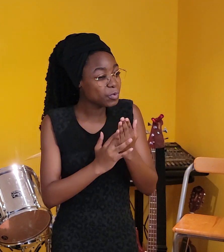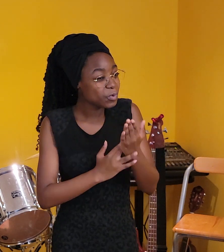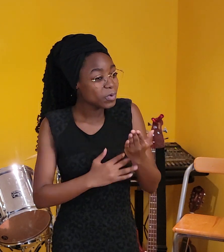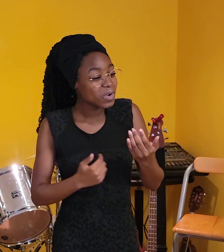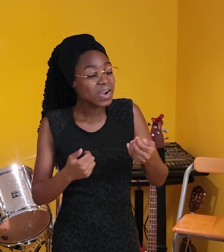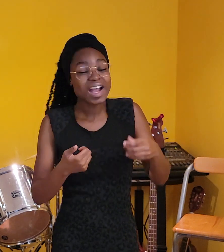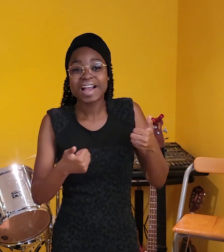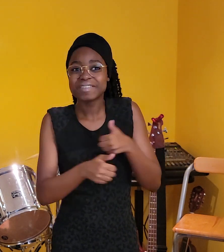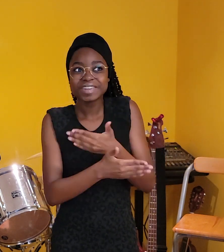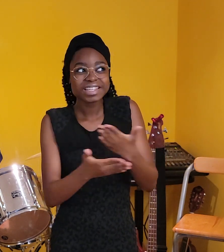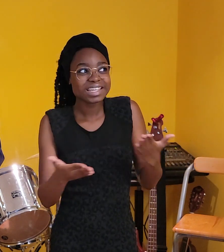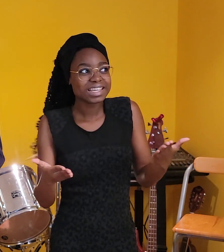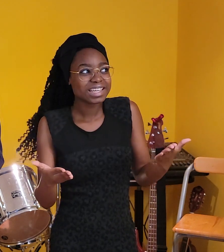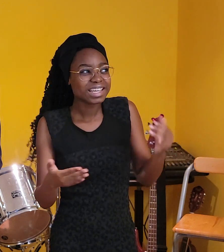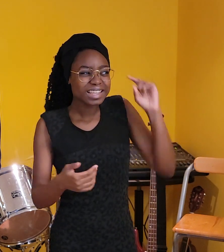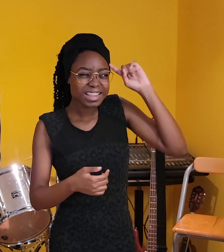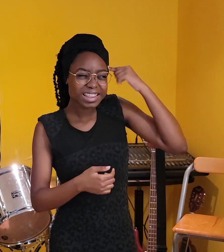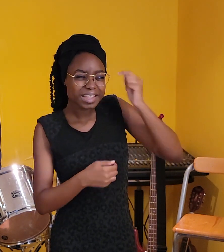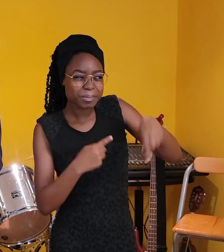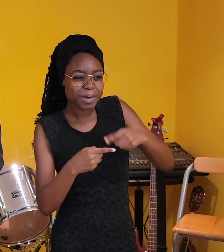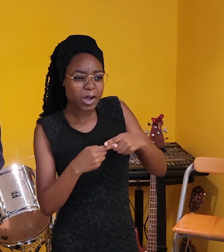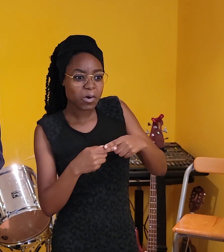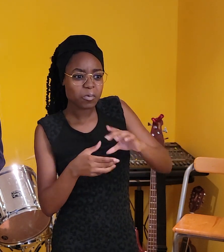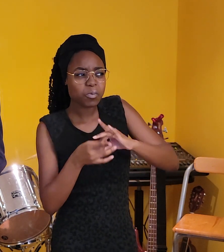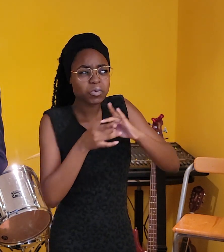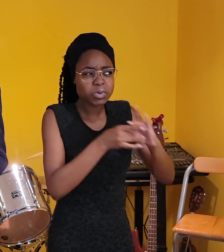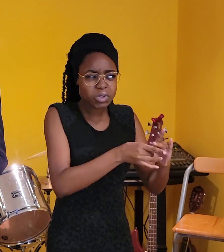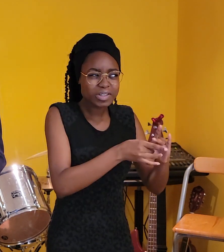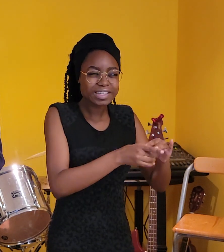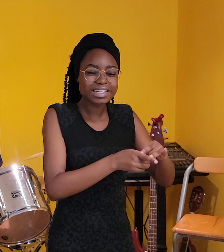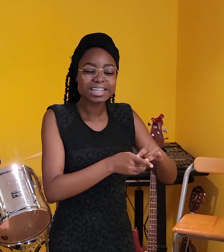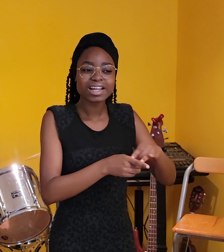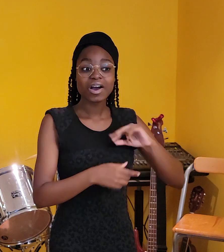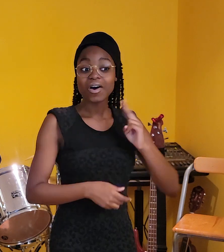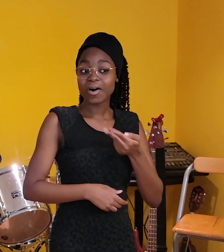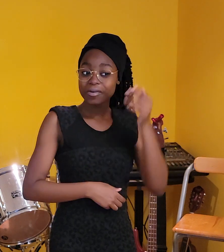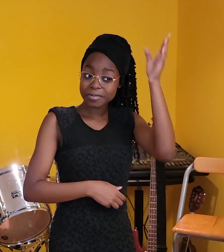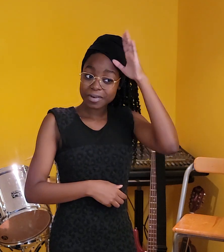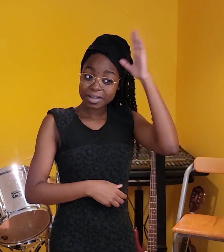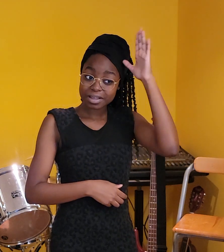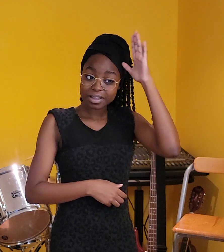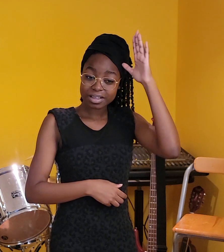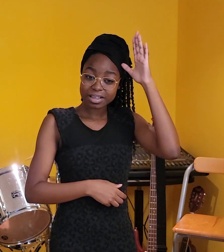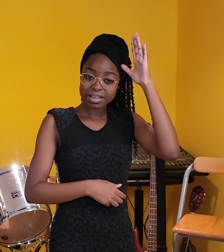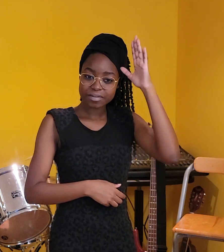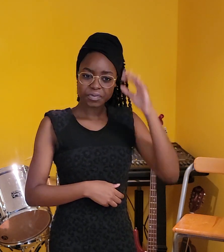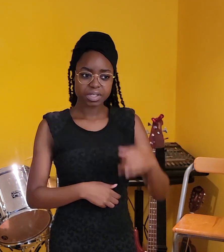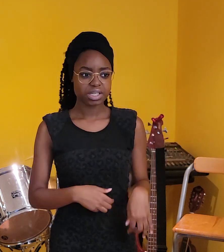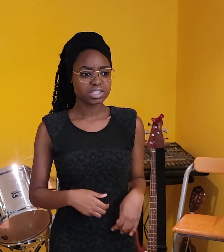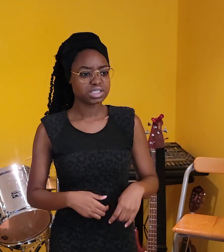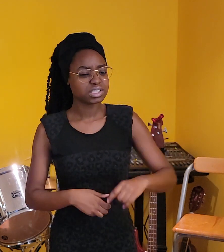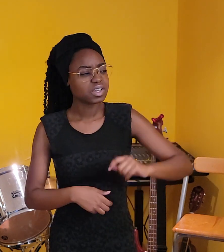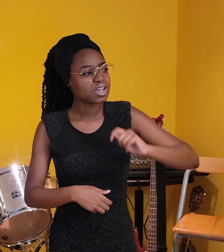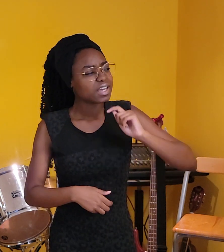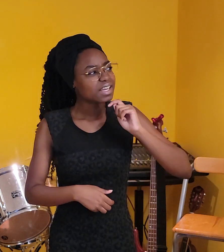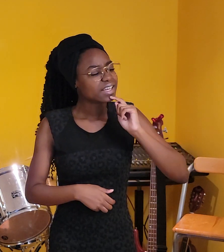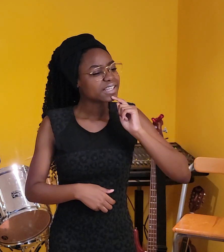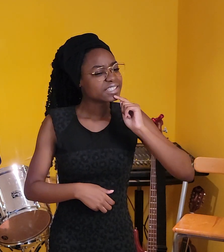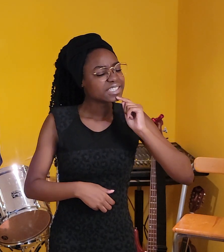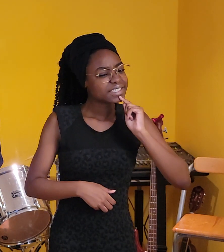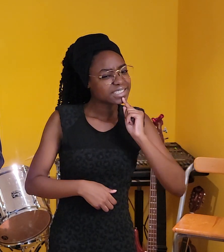Father. I mean, we just celebrated Father's Day. So ask yourself, what does a serious earthly father do?